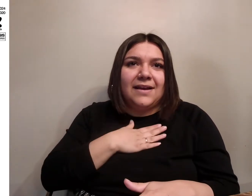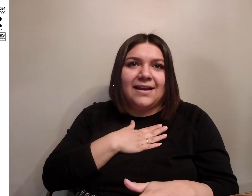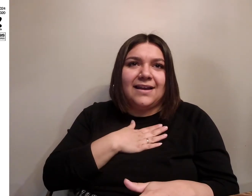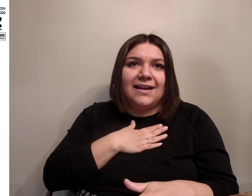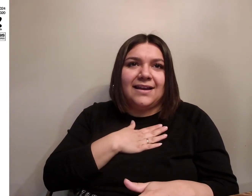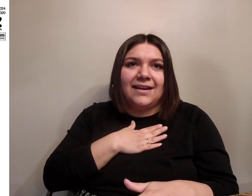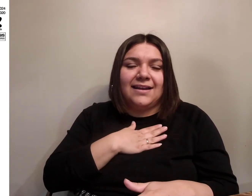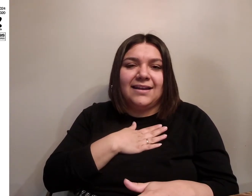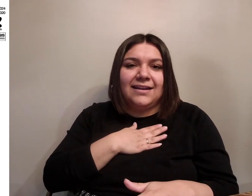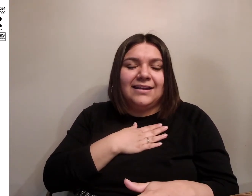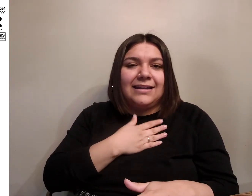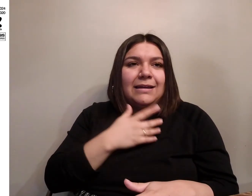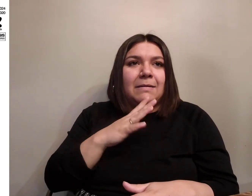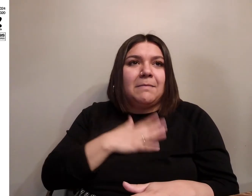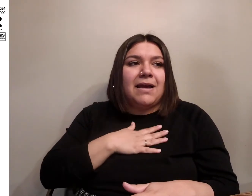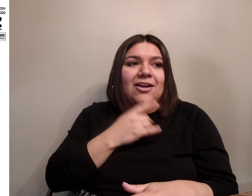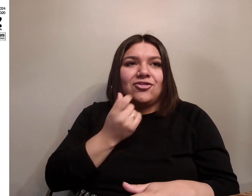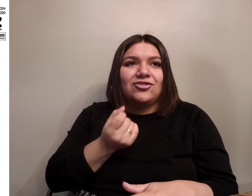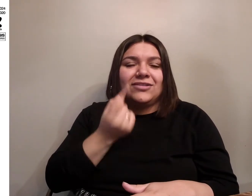my